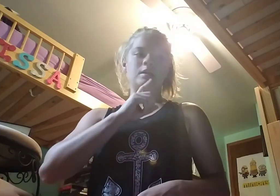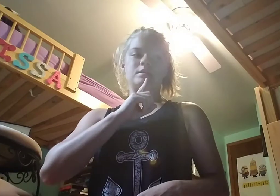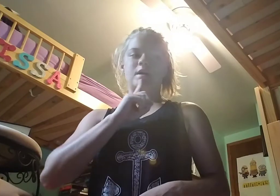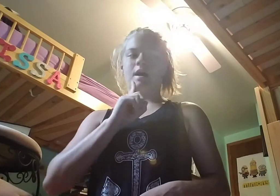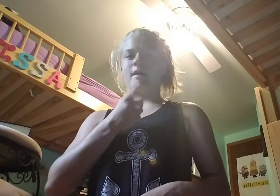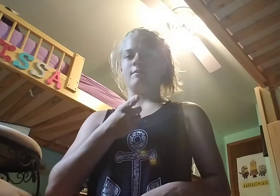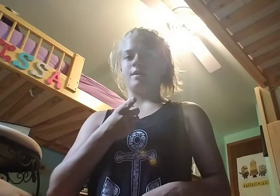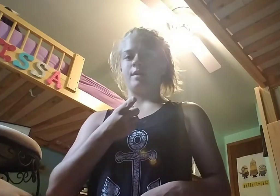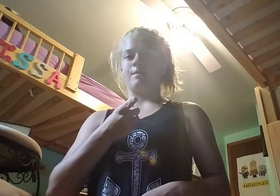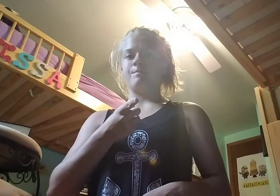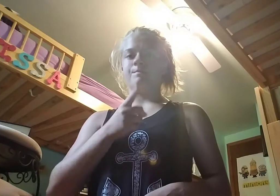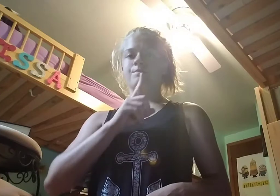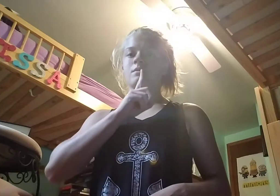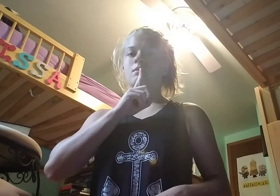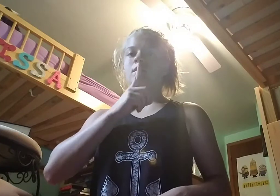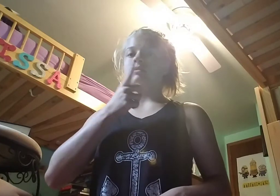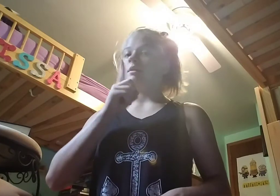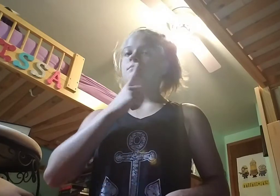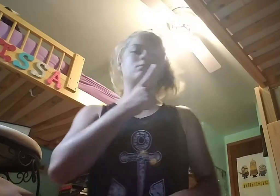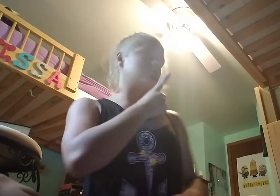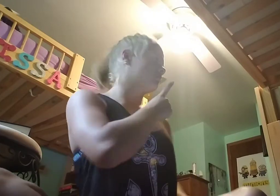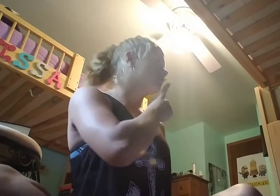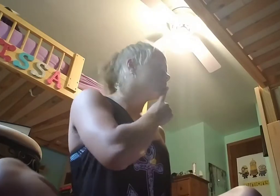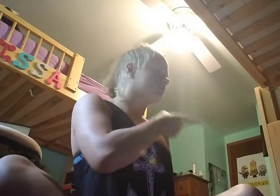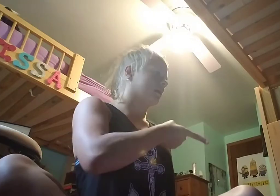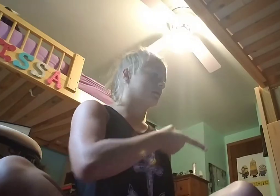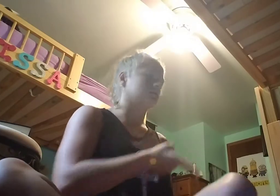So I really is like that.